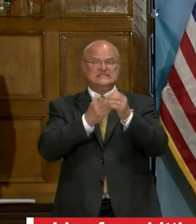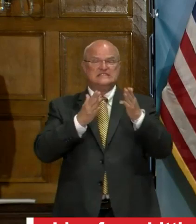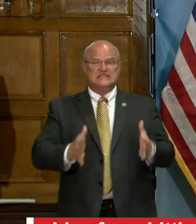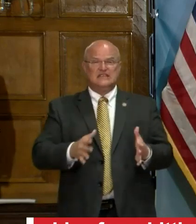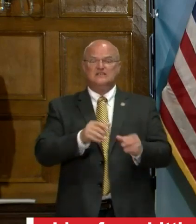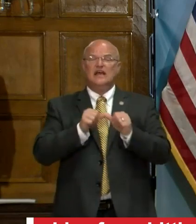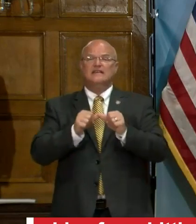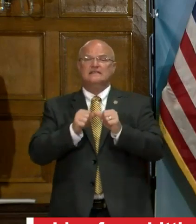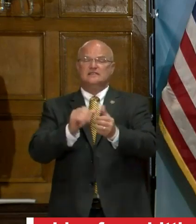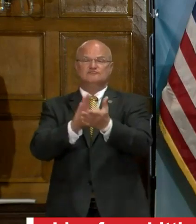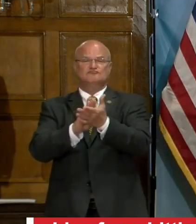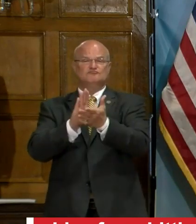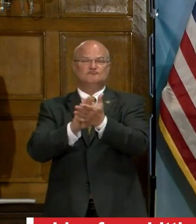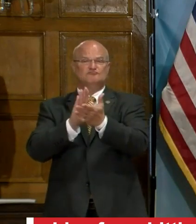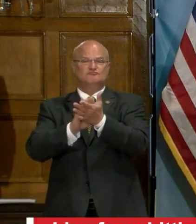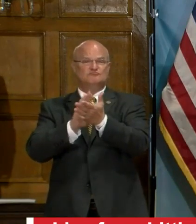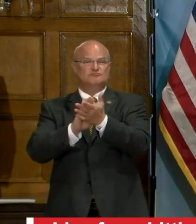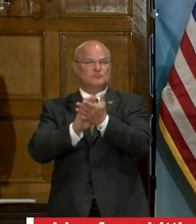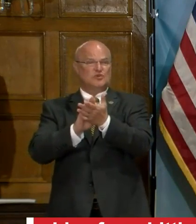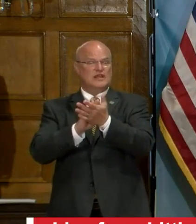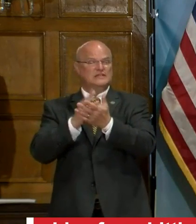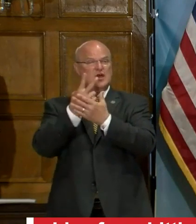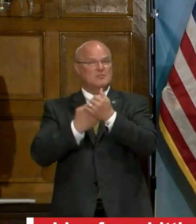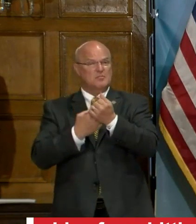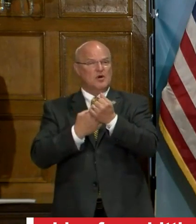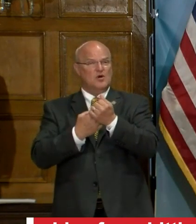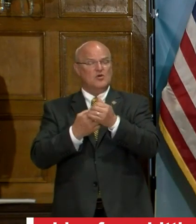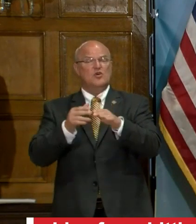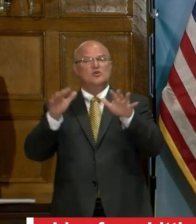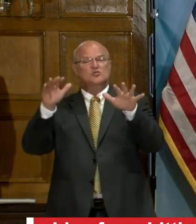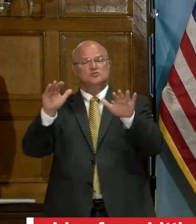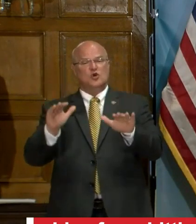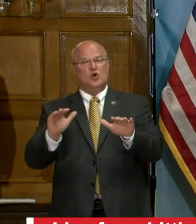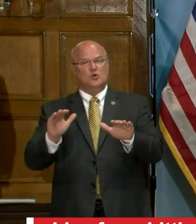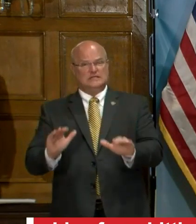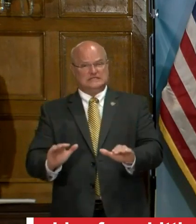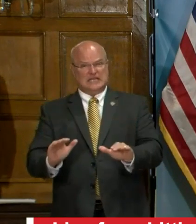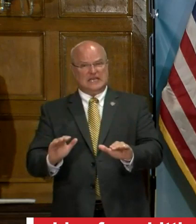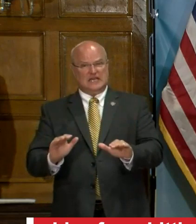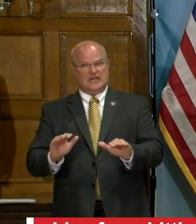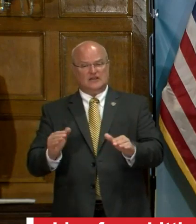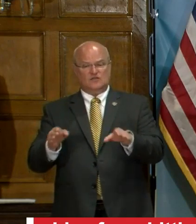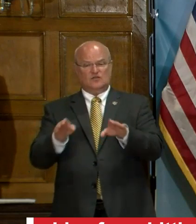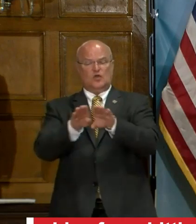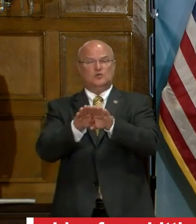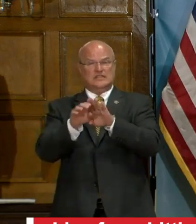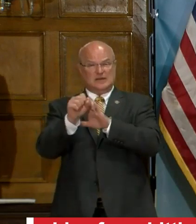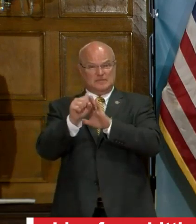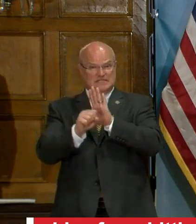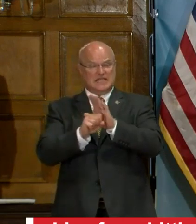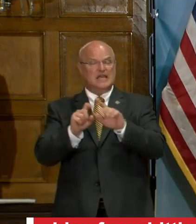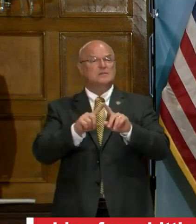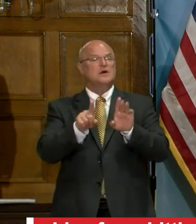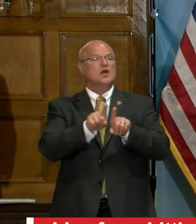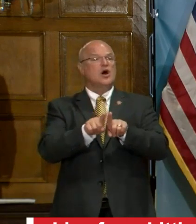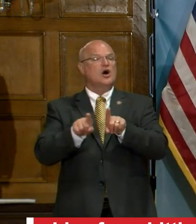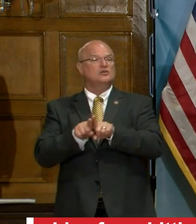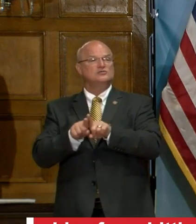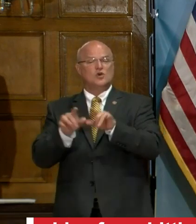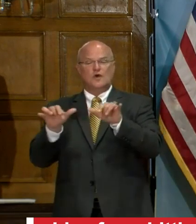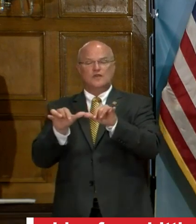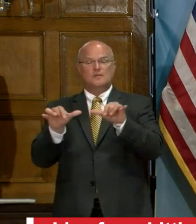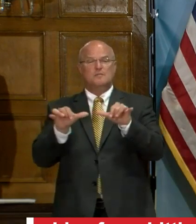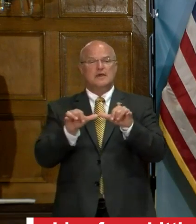they've continually praised both the slowing down of closing up the state, but also the